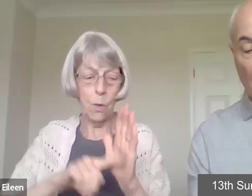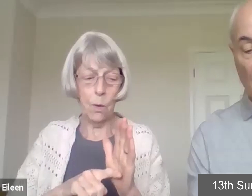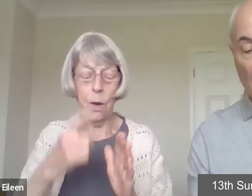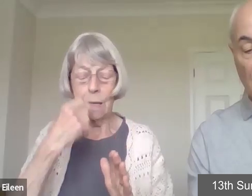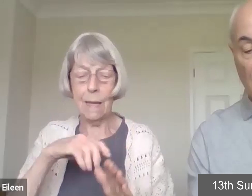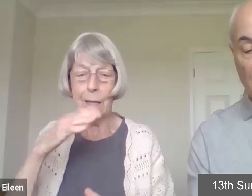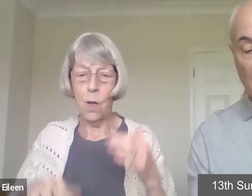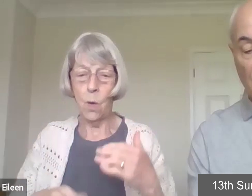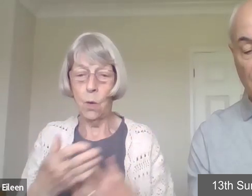law can hurt you.